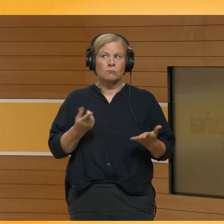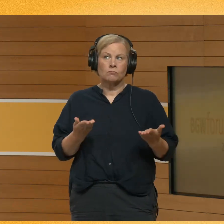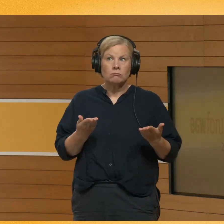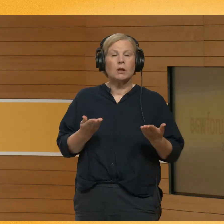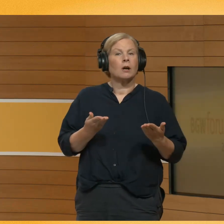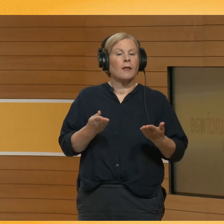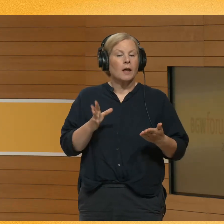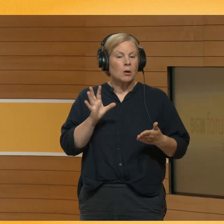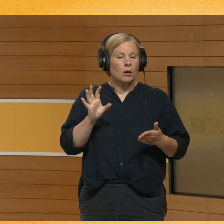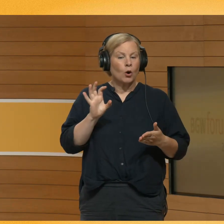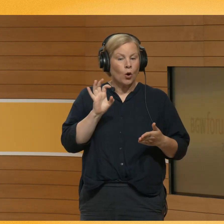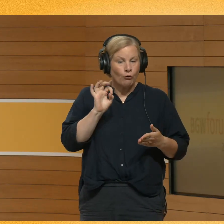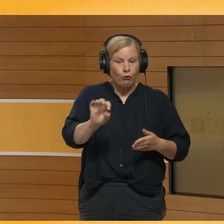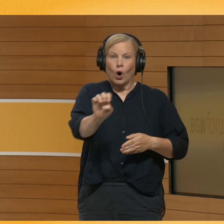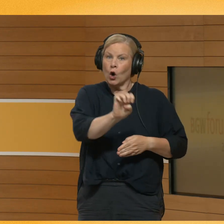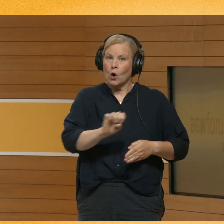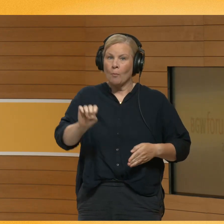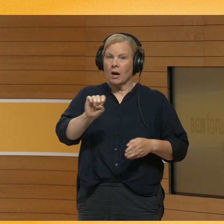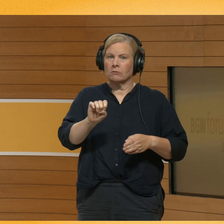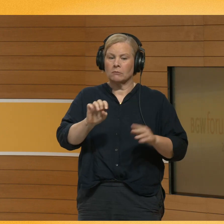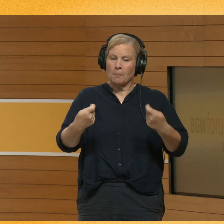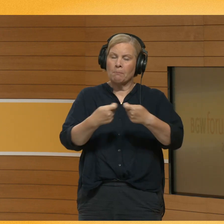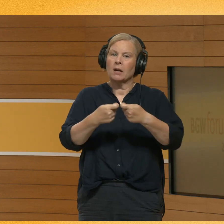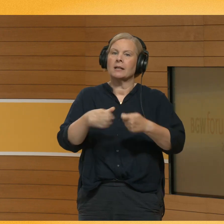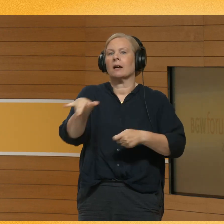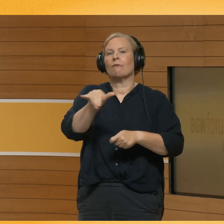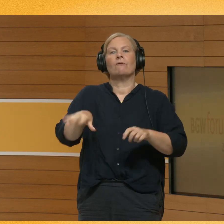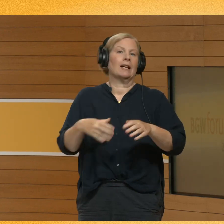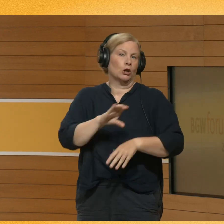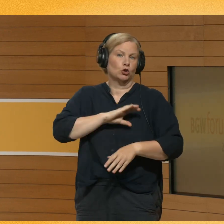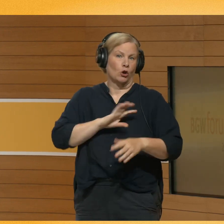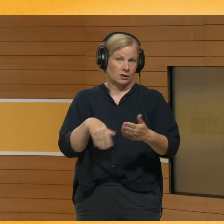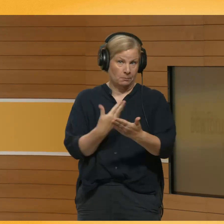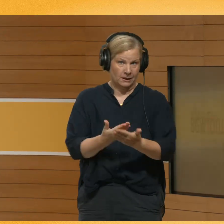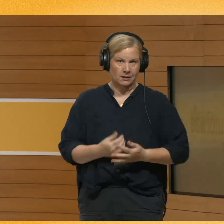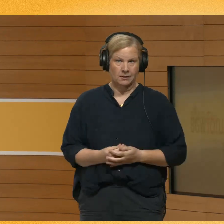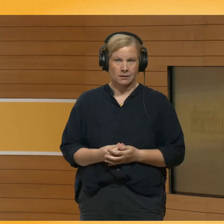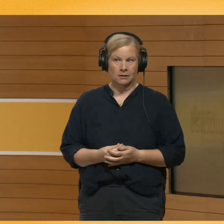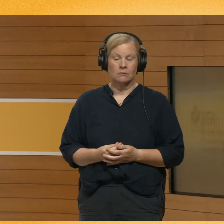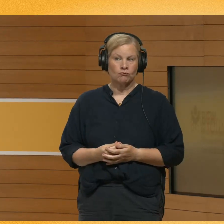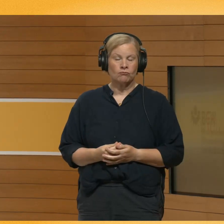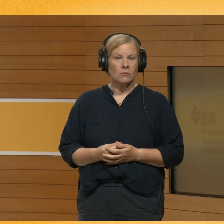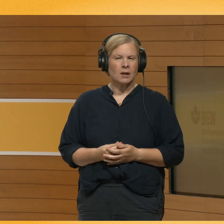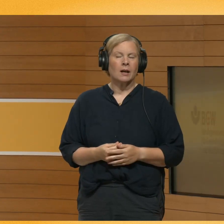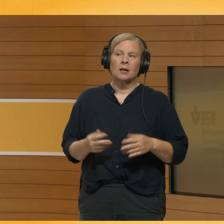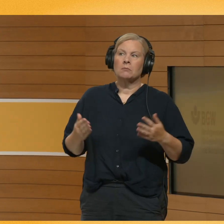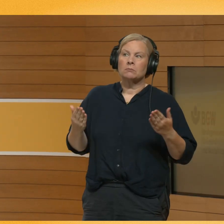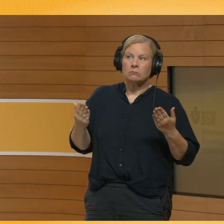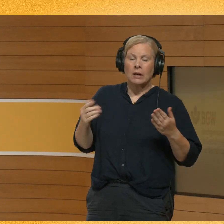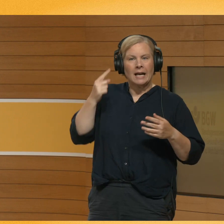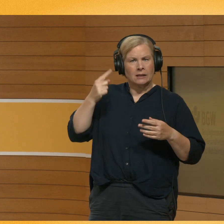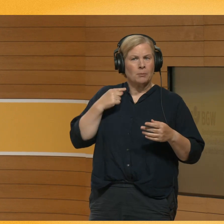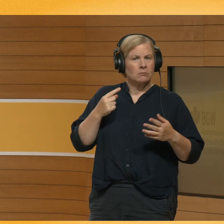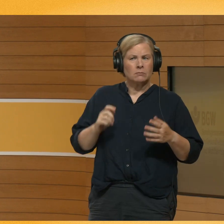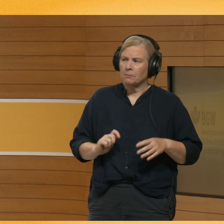to me, the most potential lies in the way that we collaborate with each other. So Magnet gives us a lot of structures, a